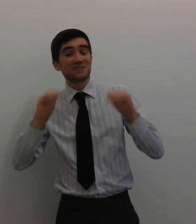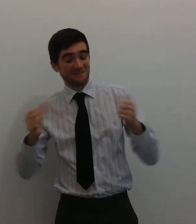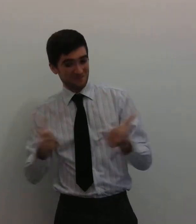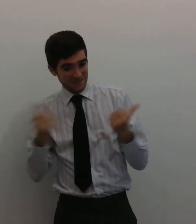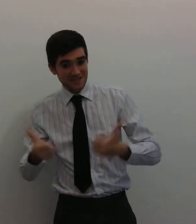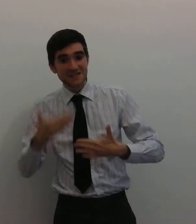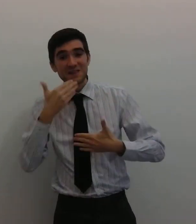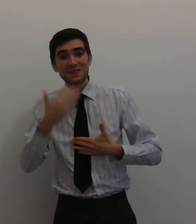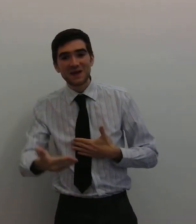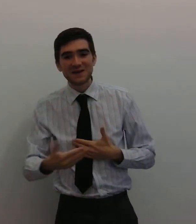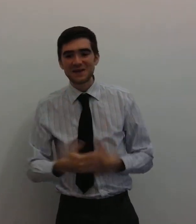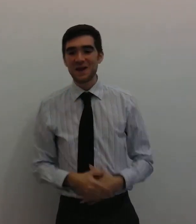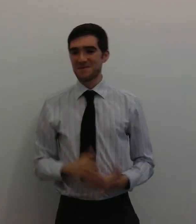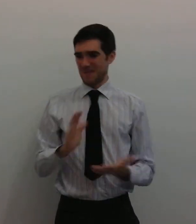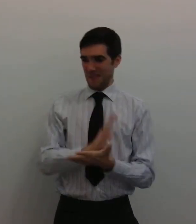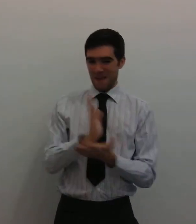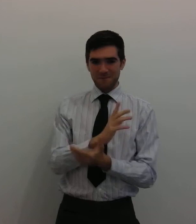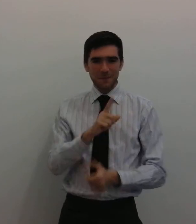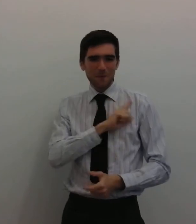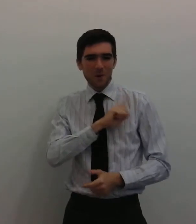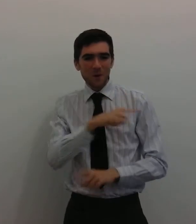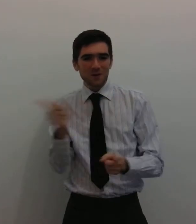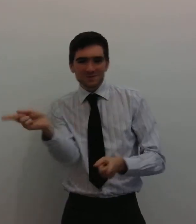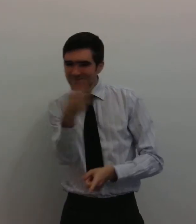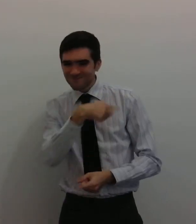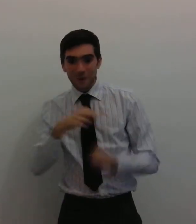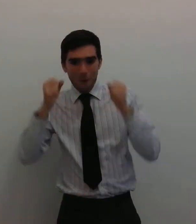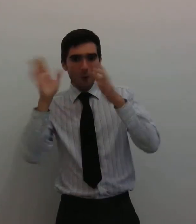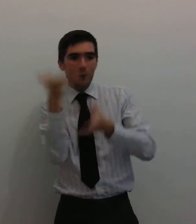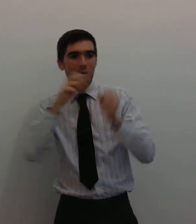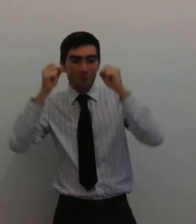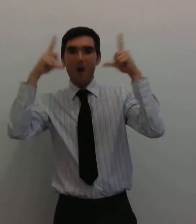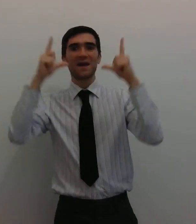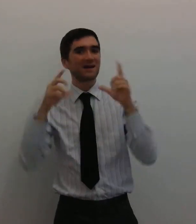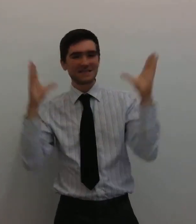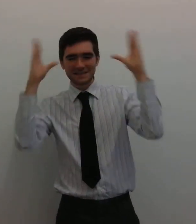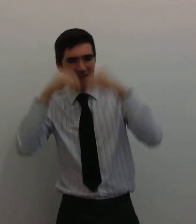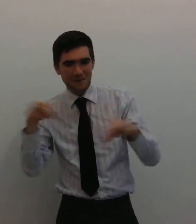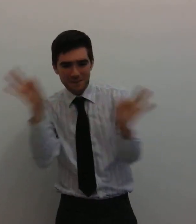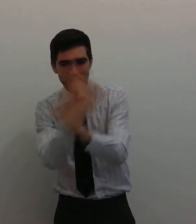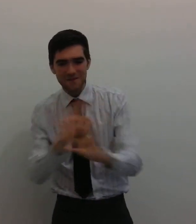none of you fell asleep. Well done, and thank you all for coming.